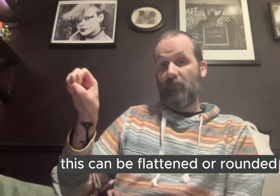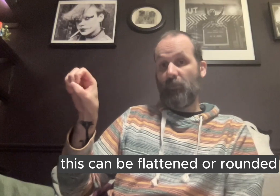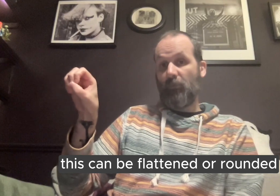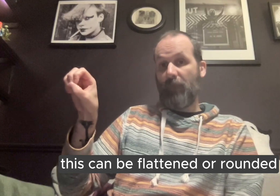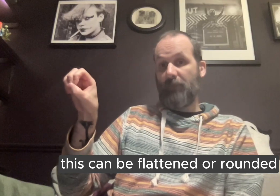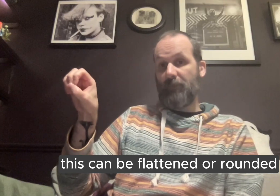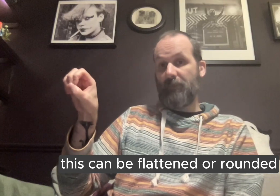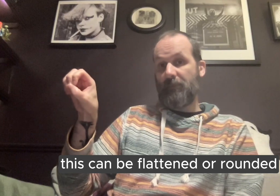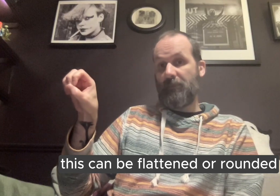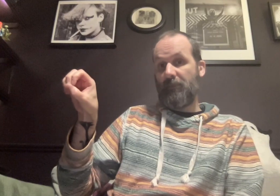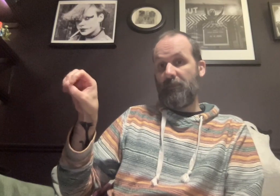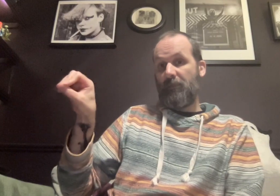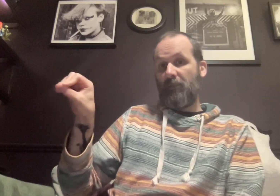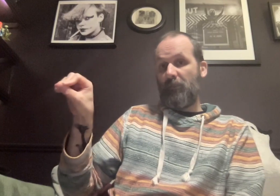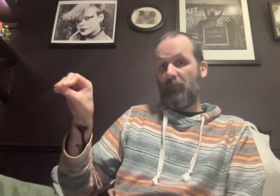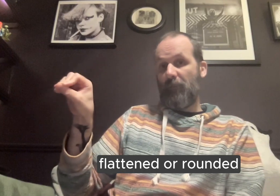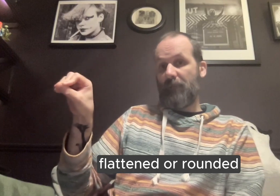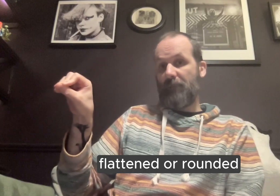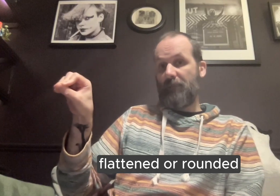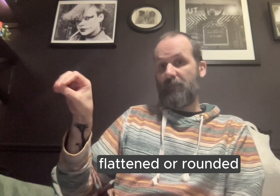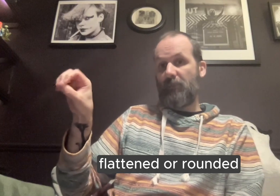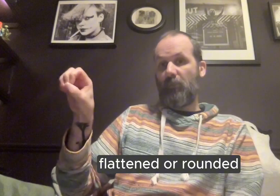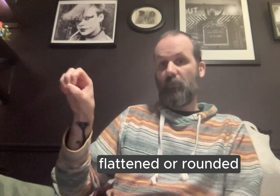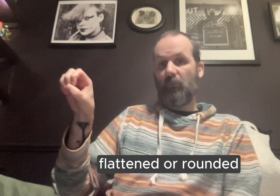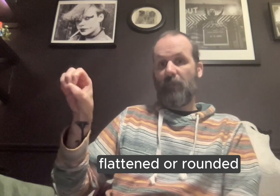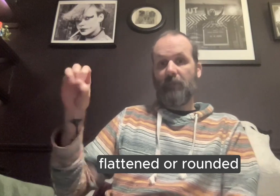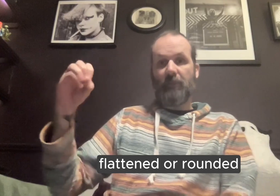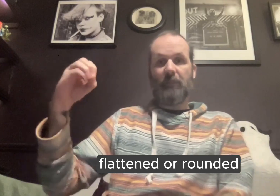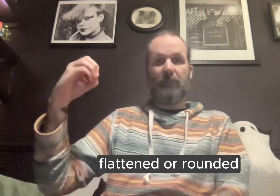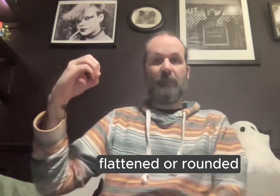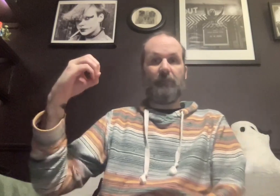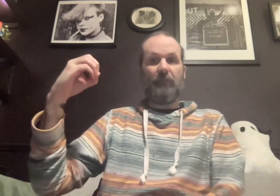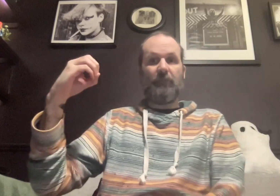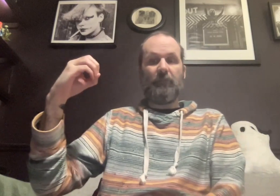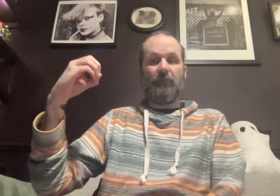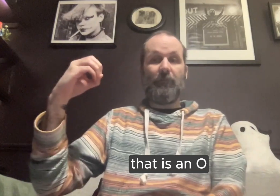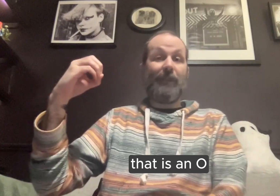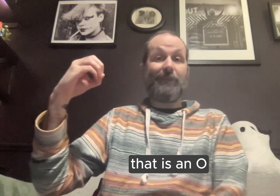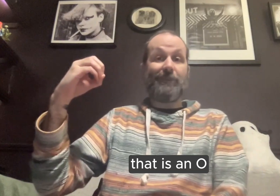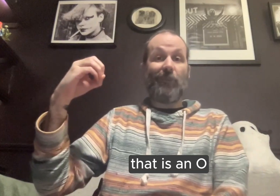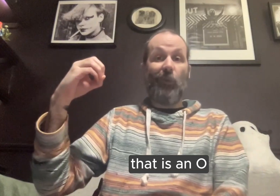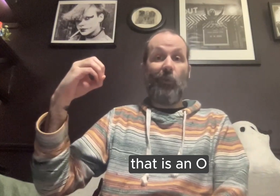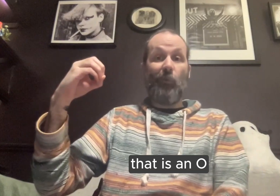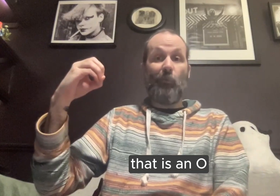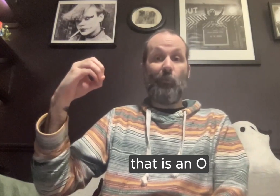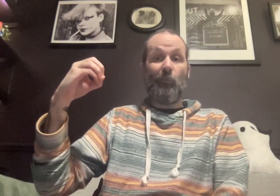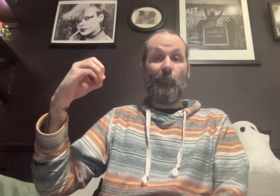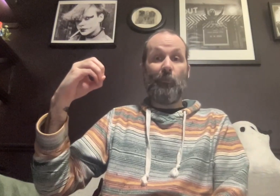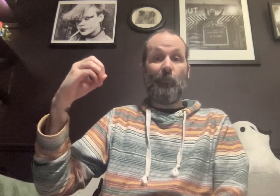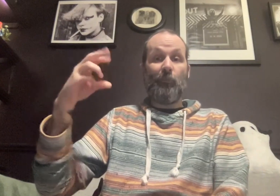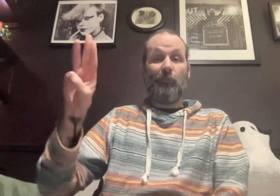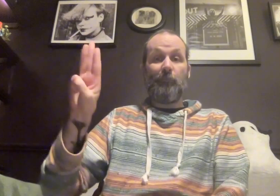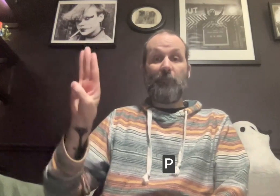or rounded, flattened or rounded. That is an O.